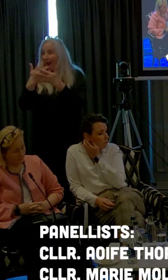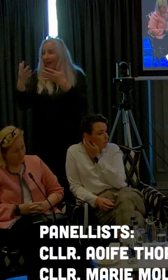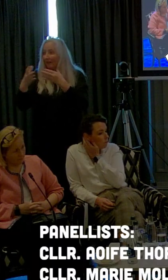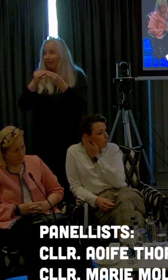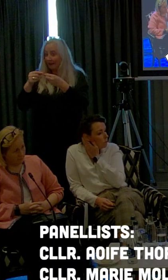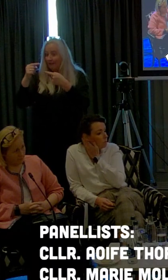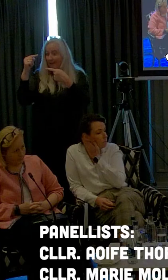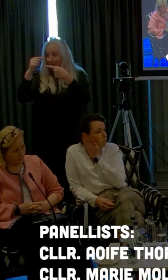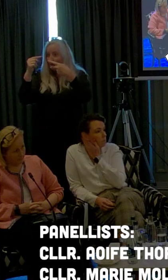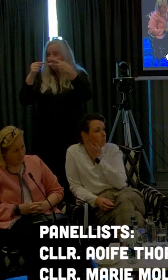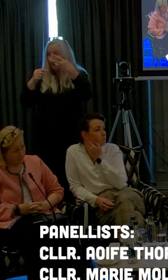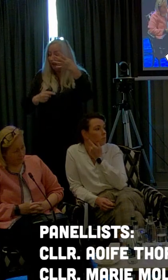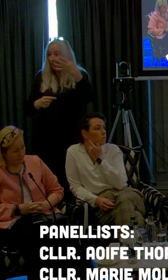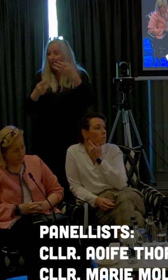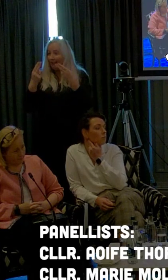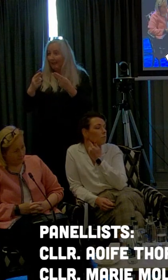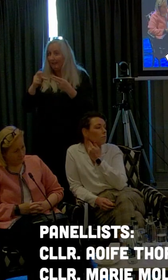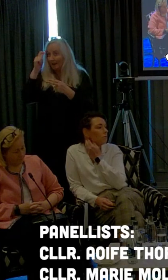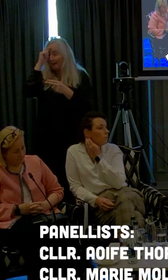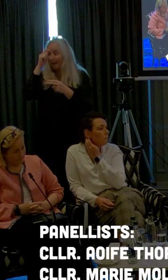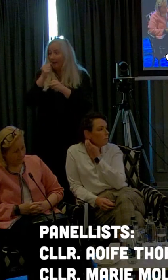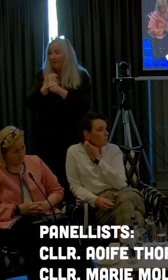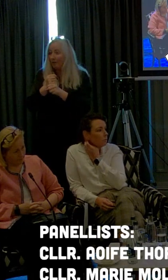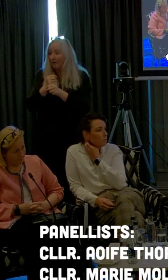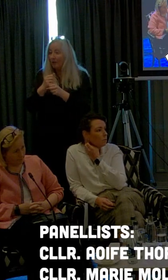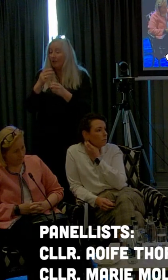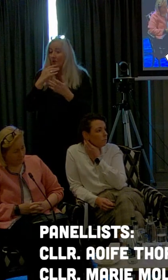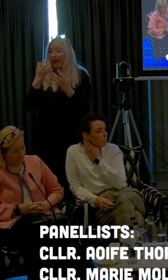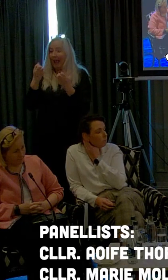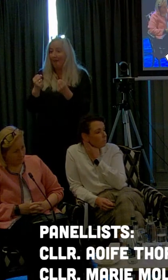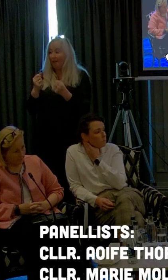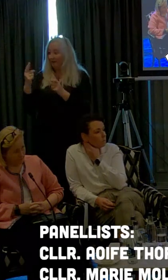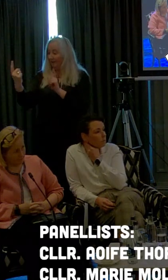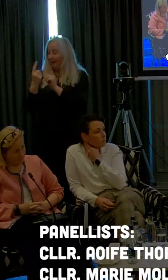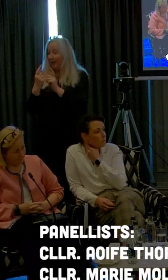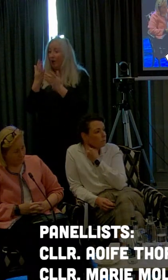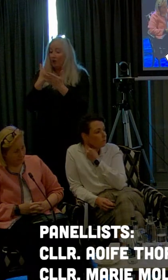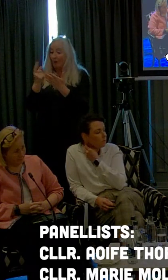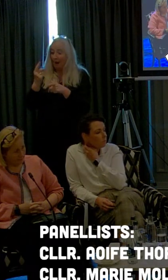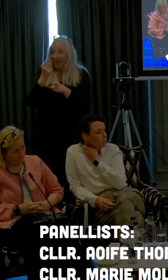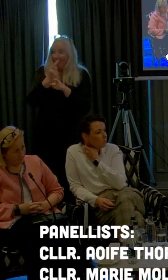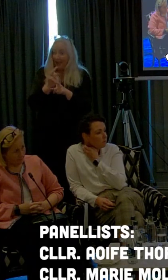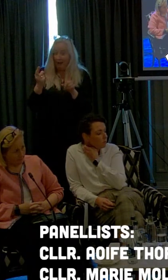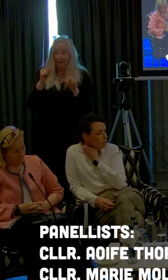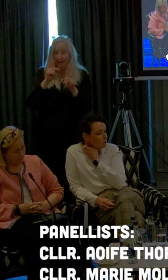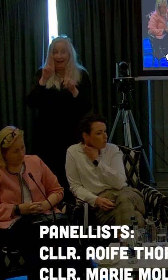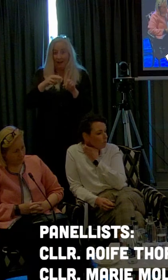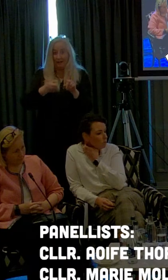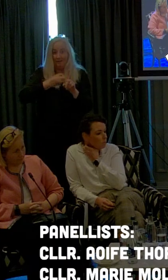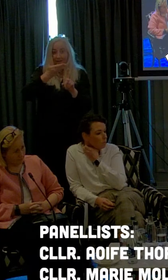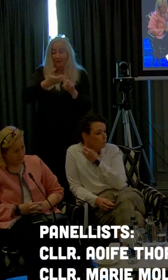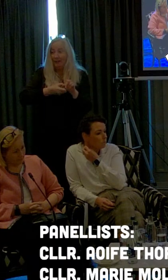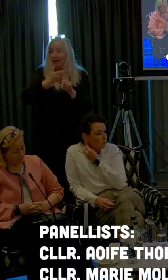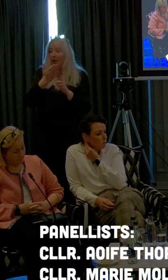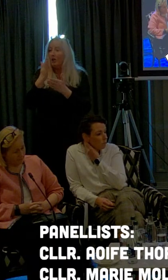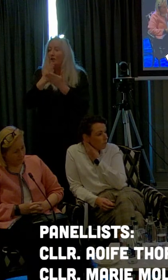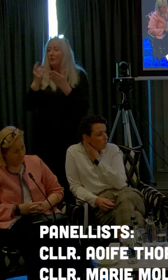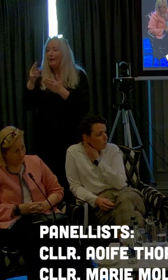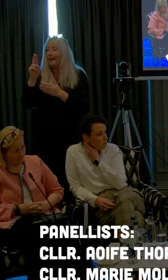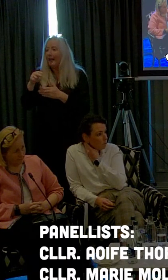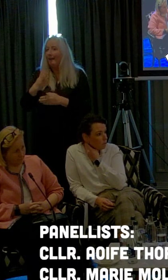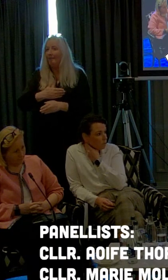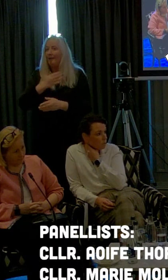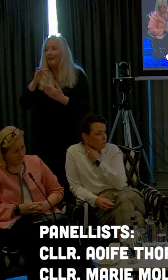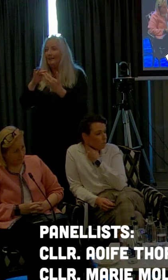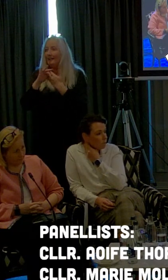that courageous step to go and reach out. But the fact that there's somebody there is by far the most important thing. Somebody they feel safe enough to go